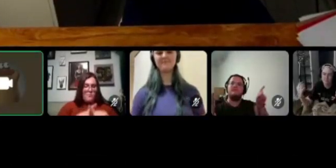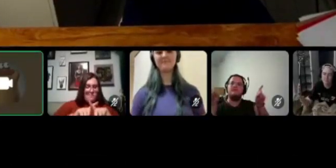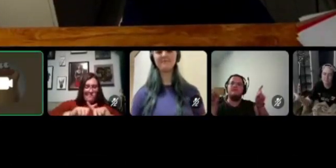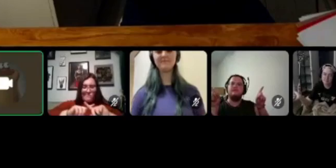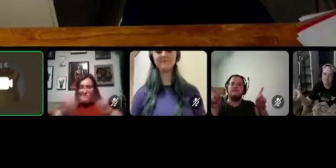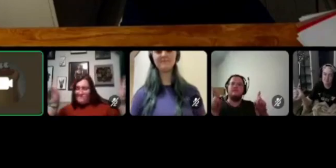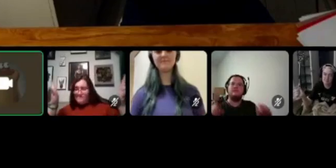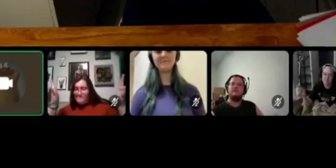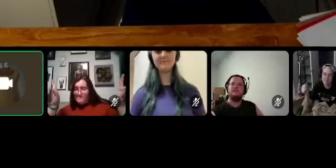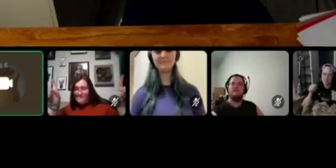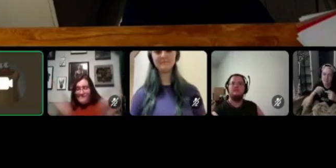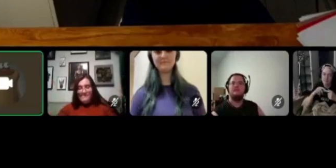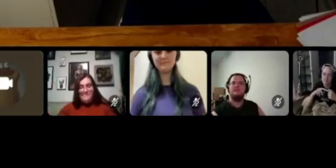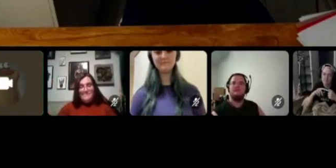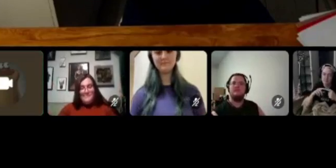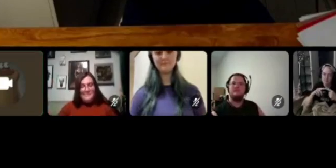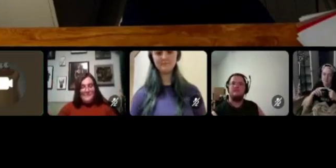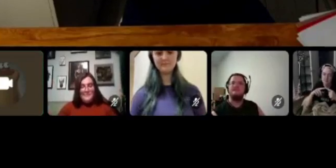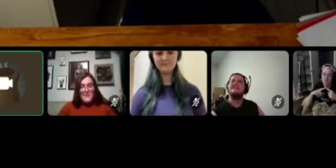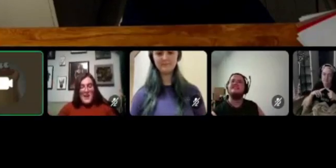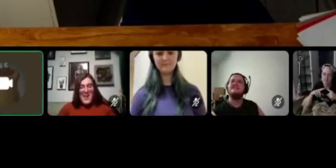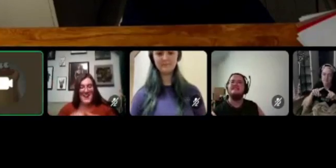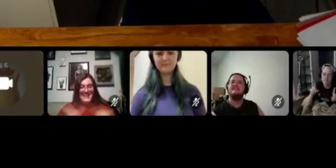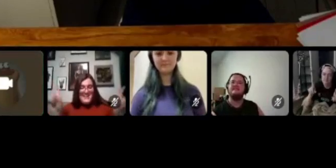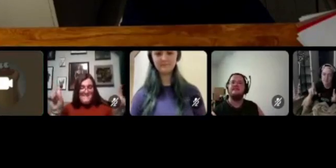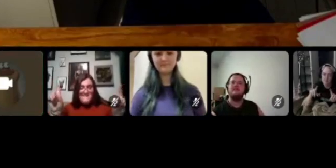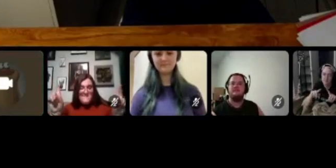I like to go diff. Diff.